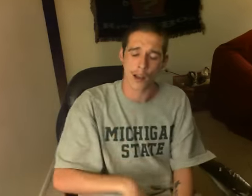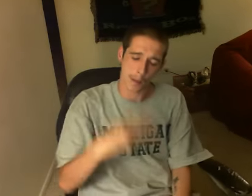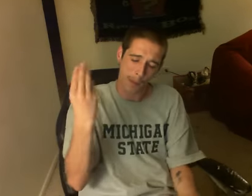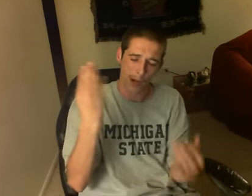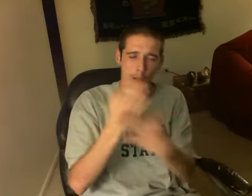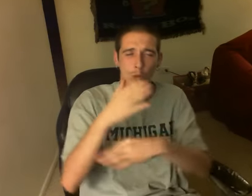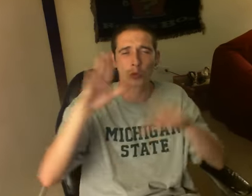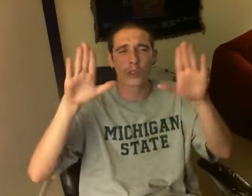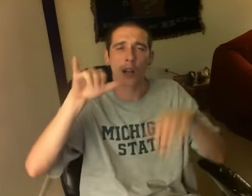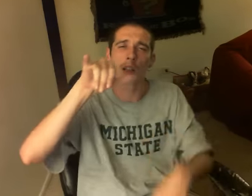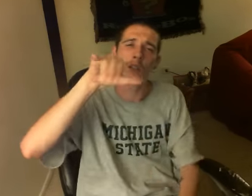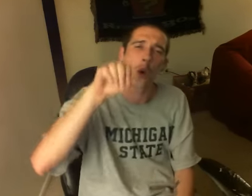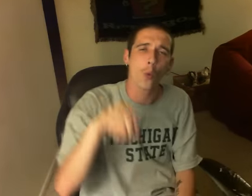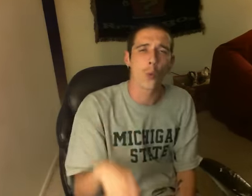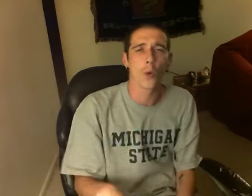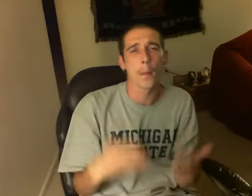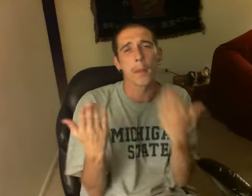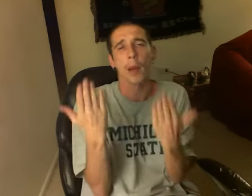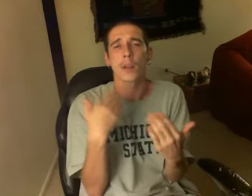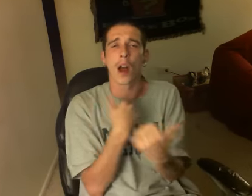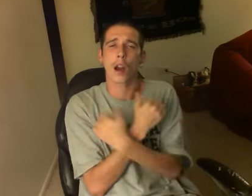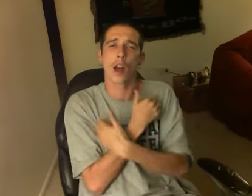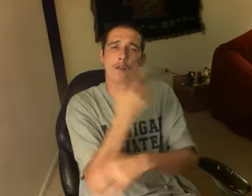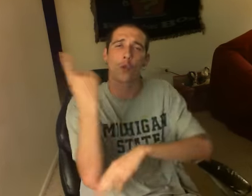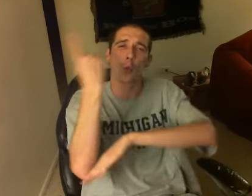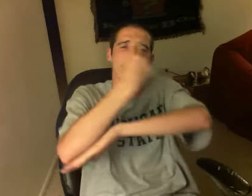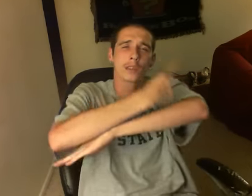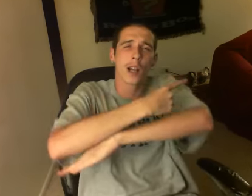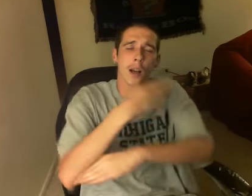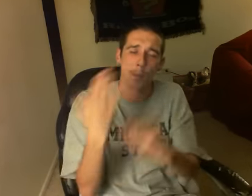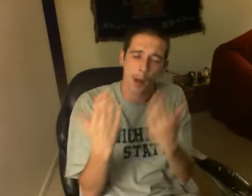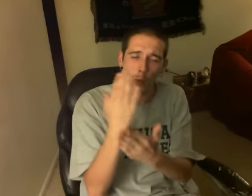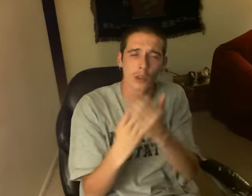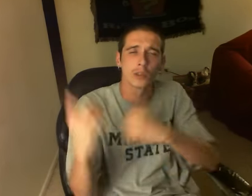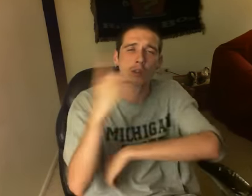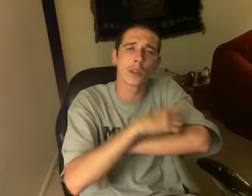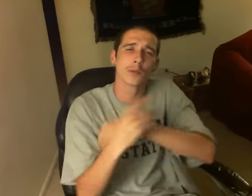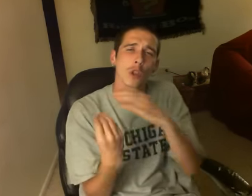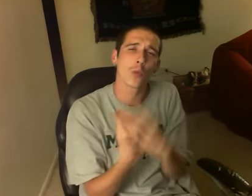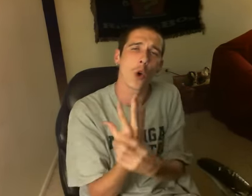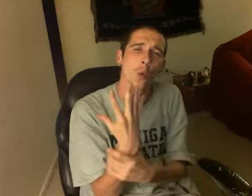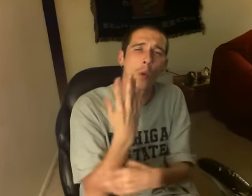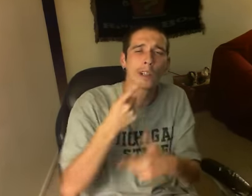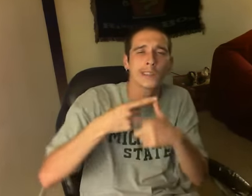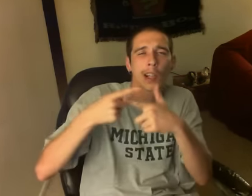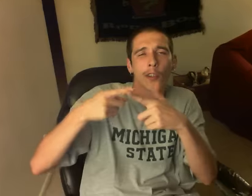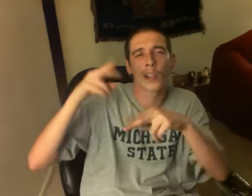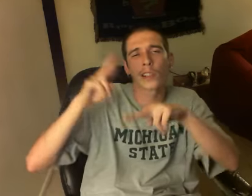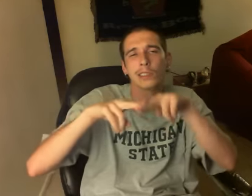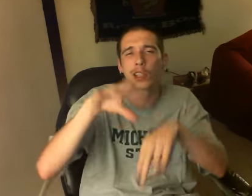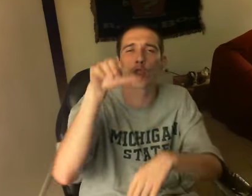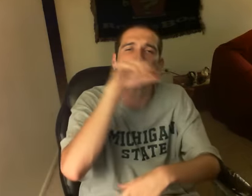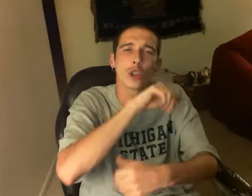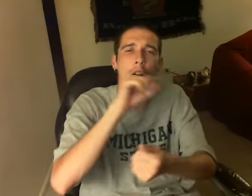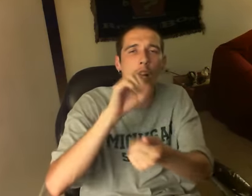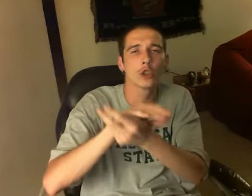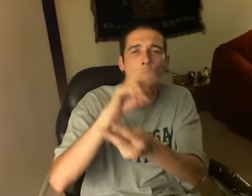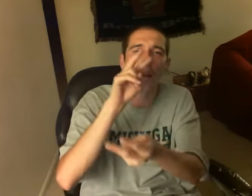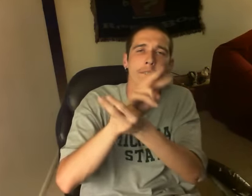Sunday, Monday. Monday through Sunday, yo. Maybe I'll love you one day. Maybe we'll someday grow. Till then, just sit your drunk